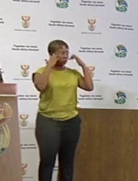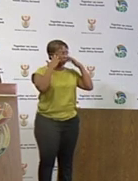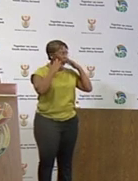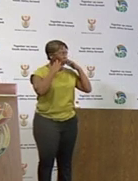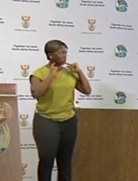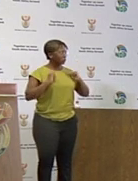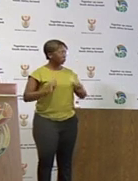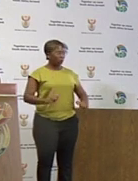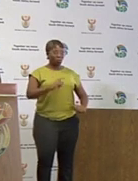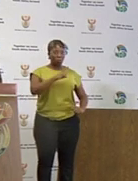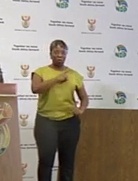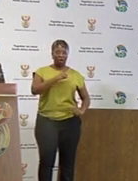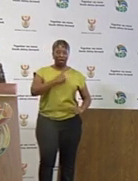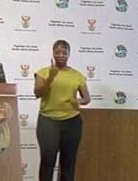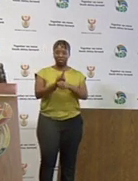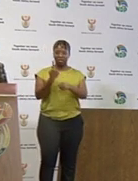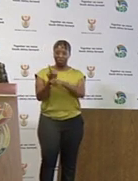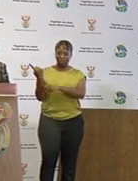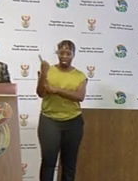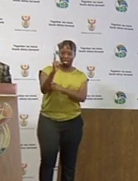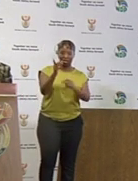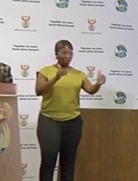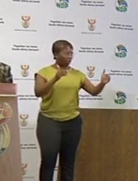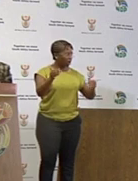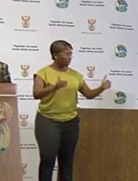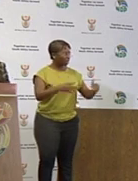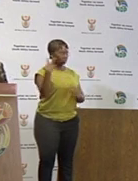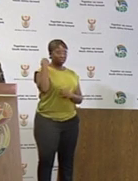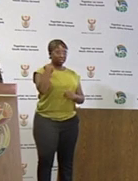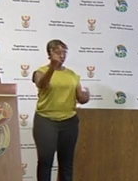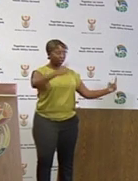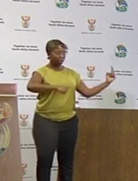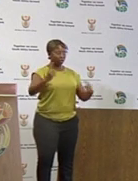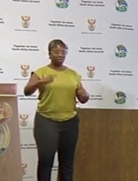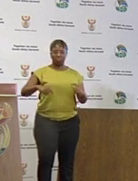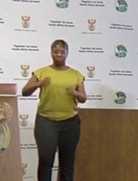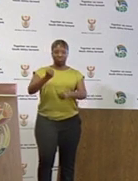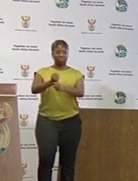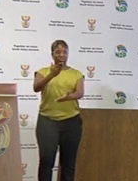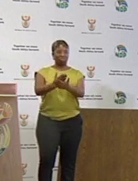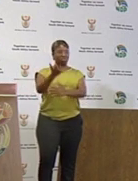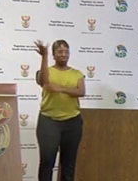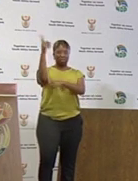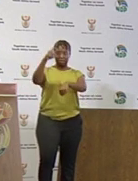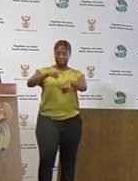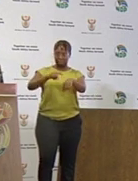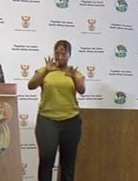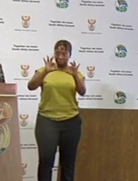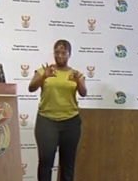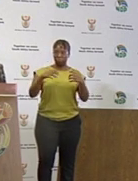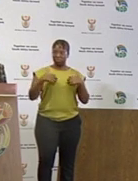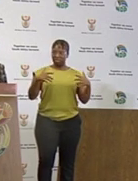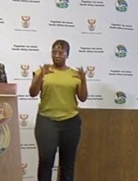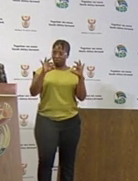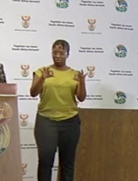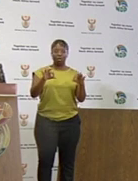been up all the time and organizing us and mobilizing us and making sure that we are here on time